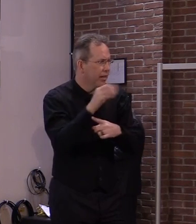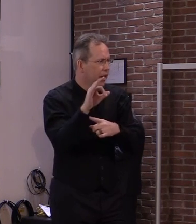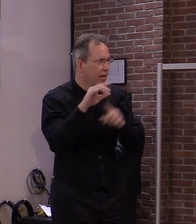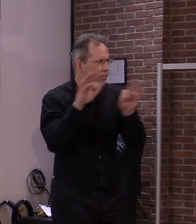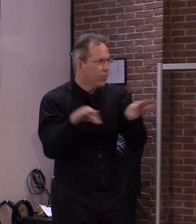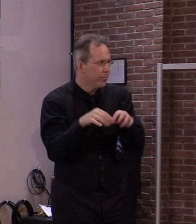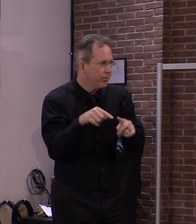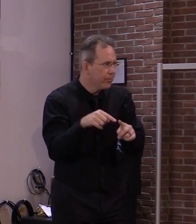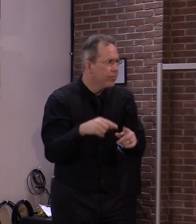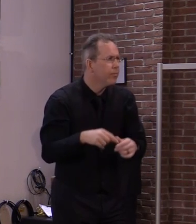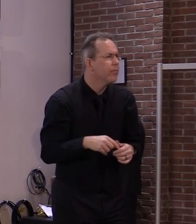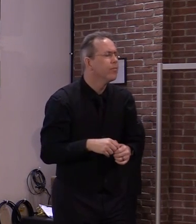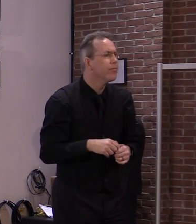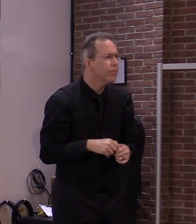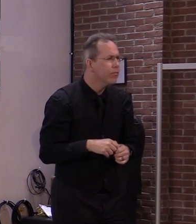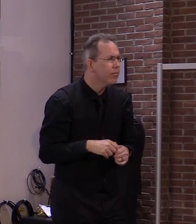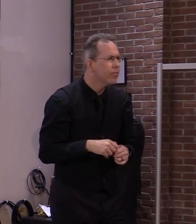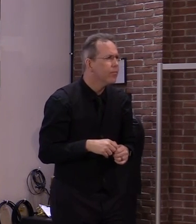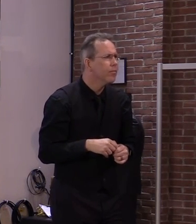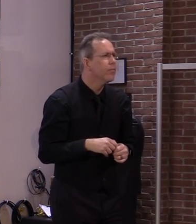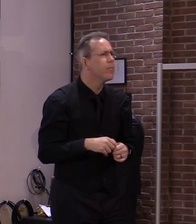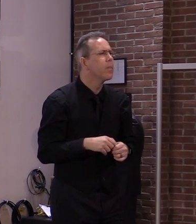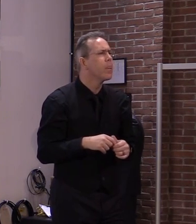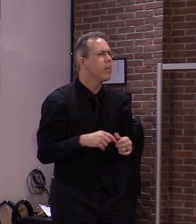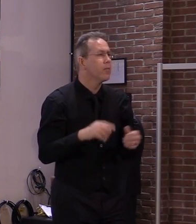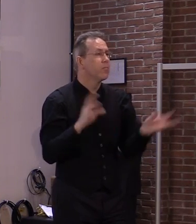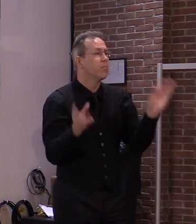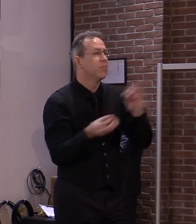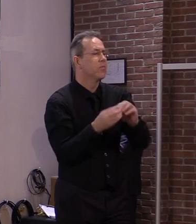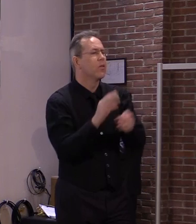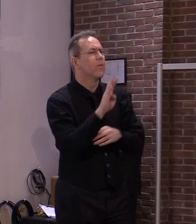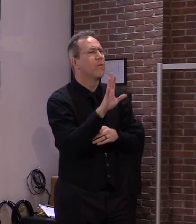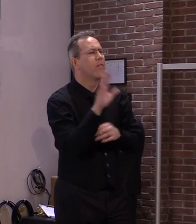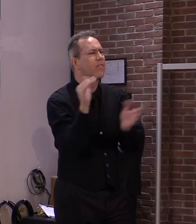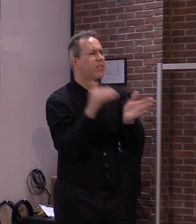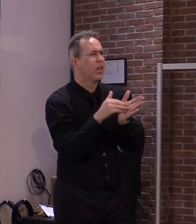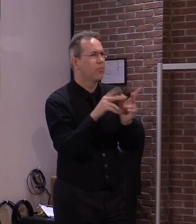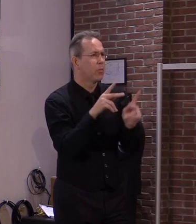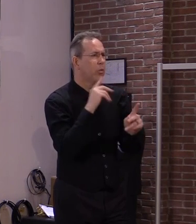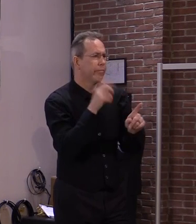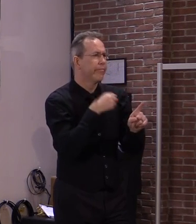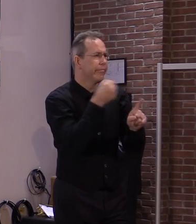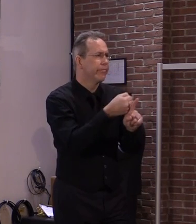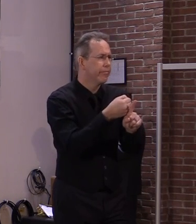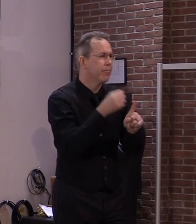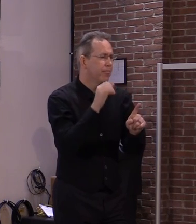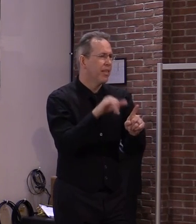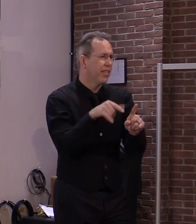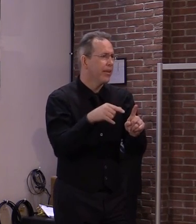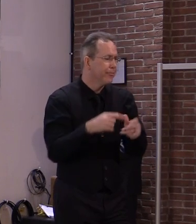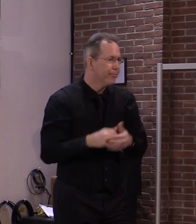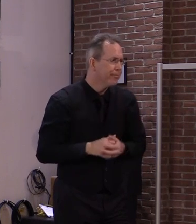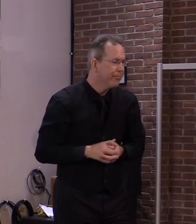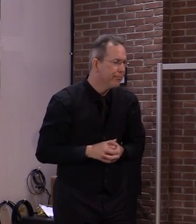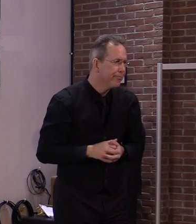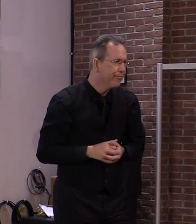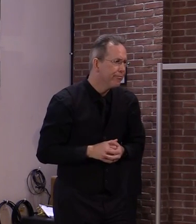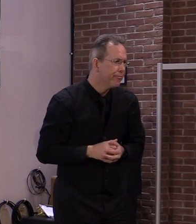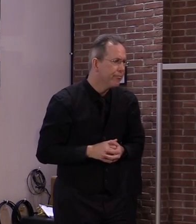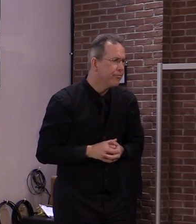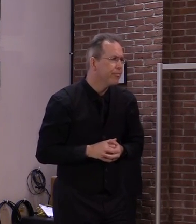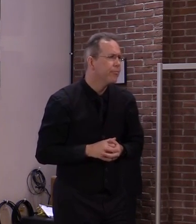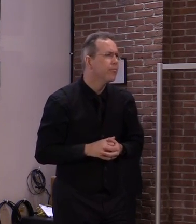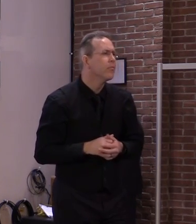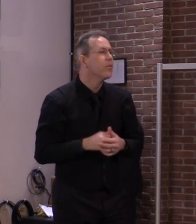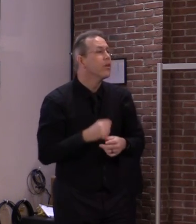individuals. So again, that being said, places where the harder part to nail down are places